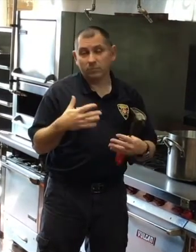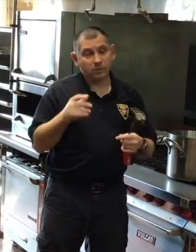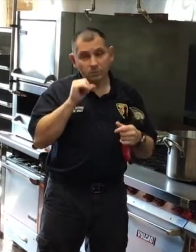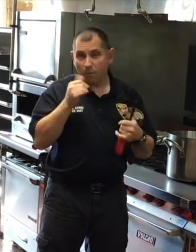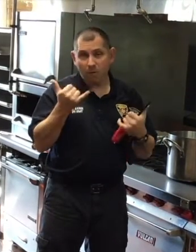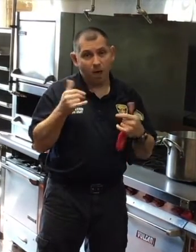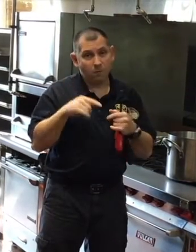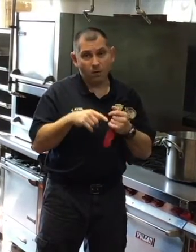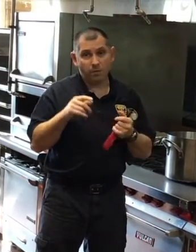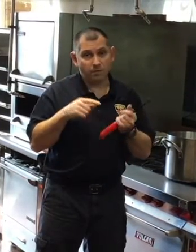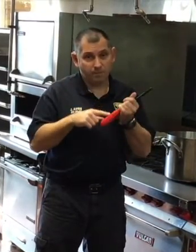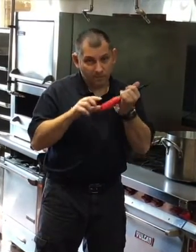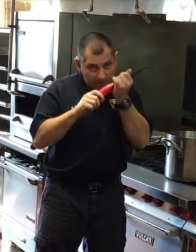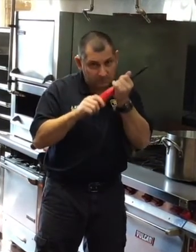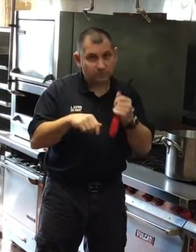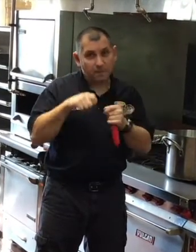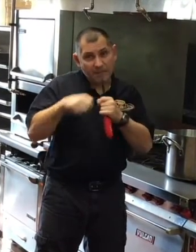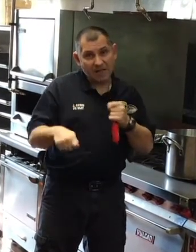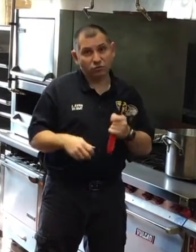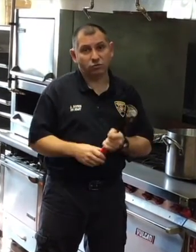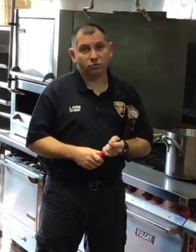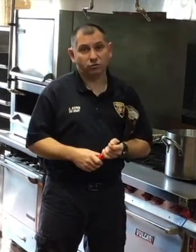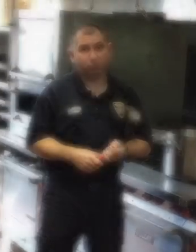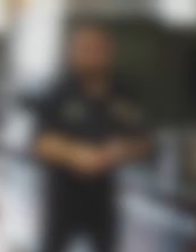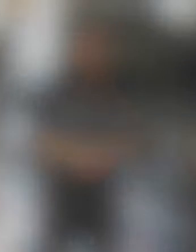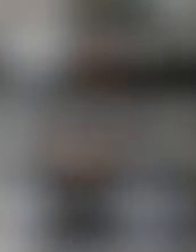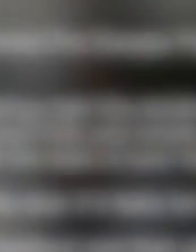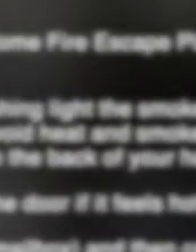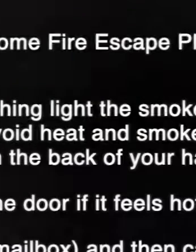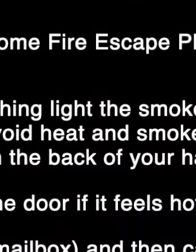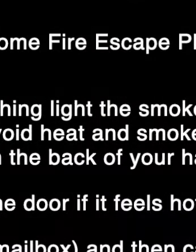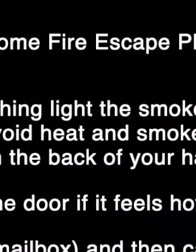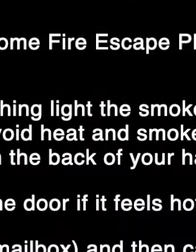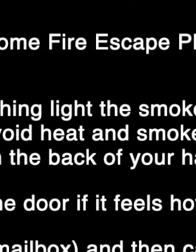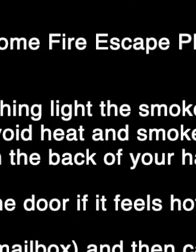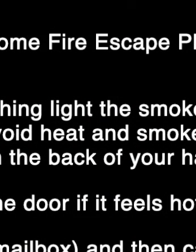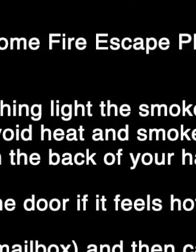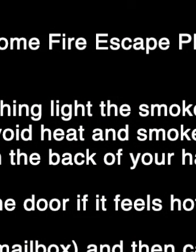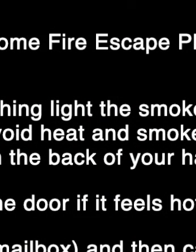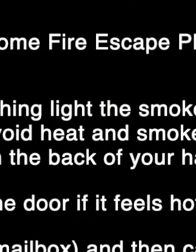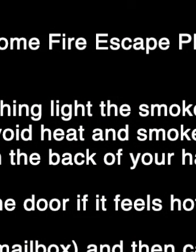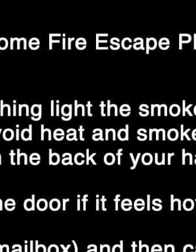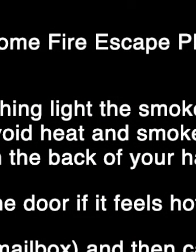burns down. You don't want that. So make sure you don't play with lighters or matches.